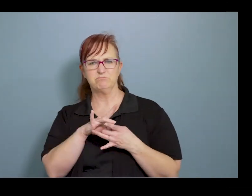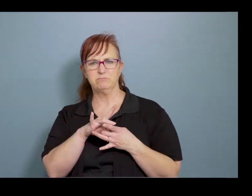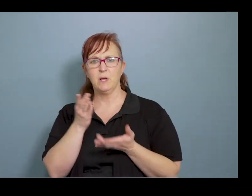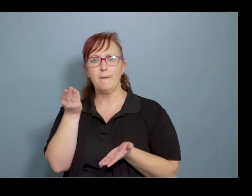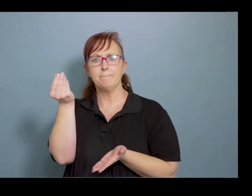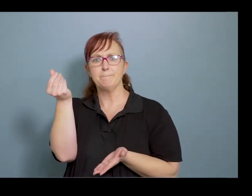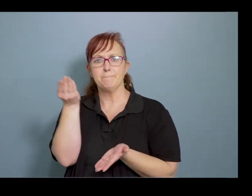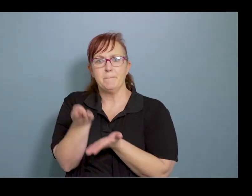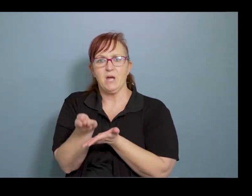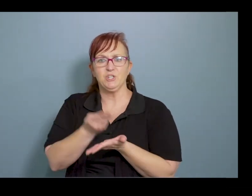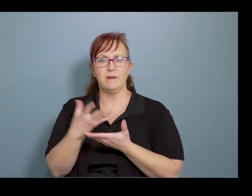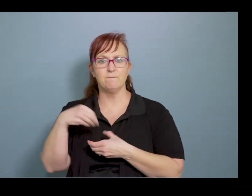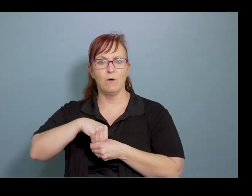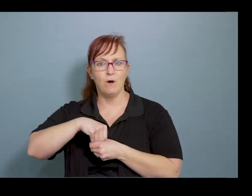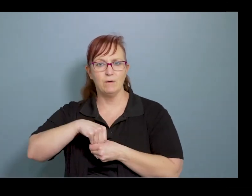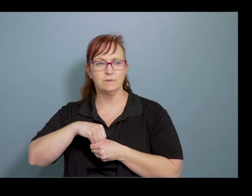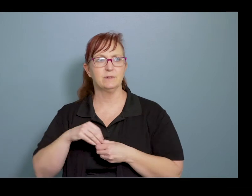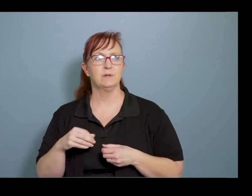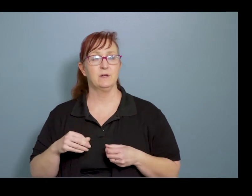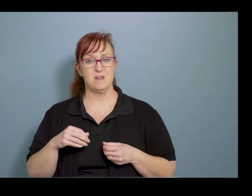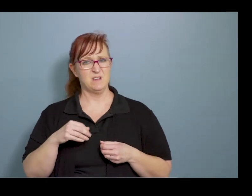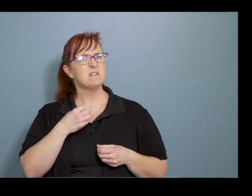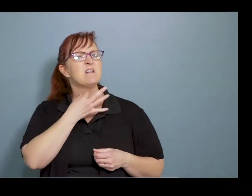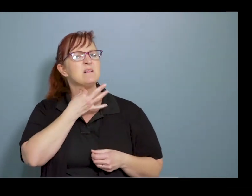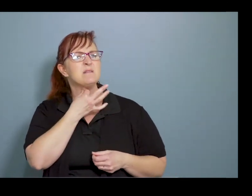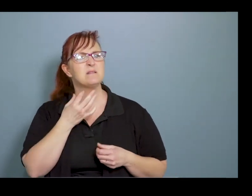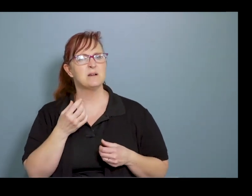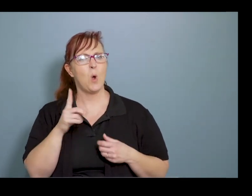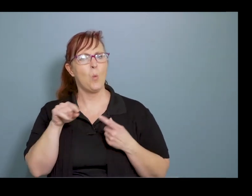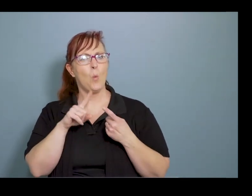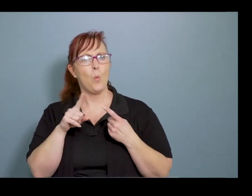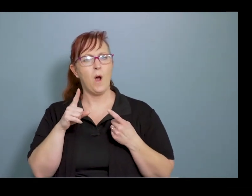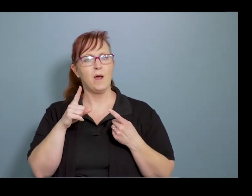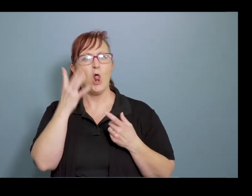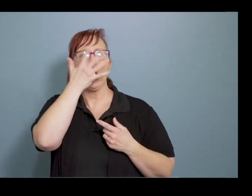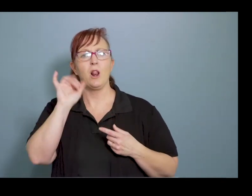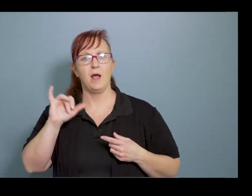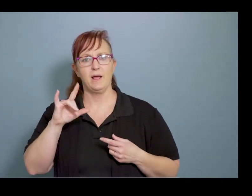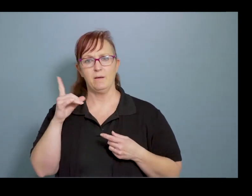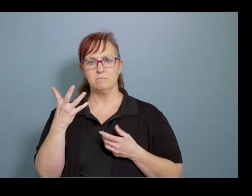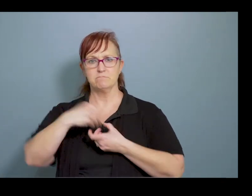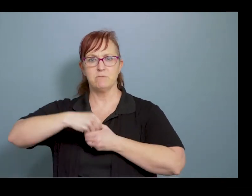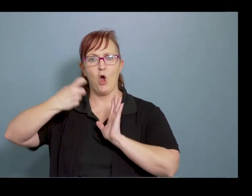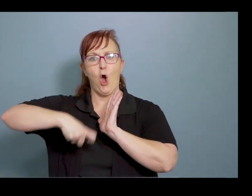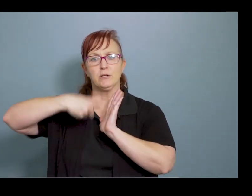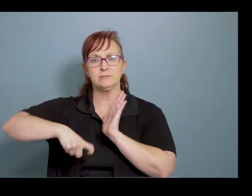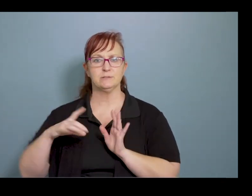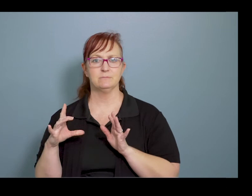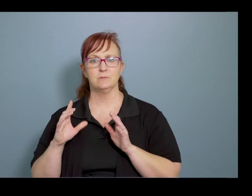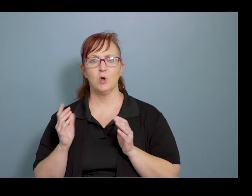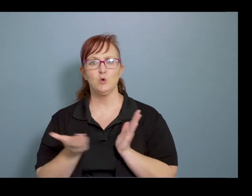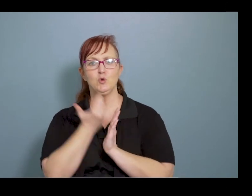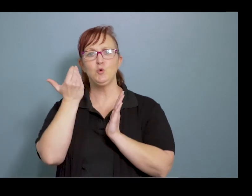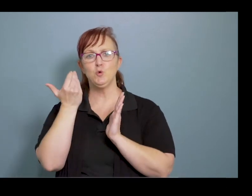budget that would be necessary and what departments should be planning for as part of costs associated with